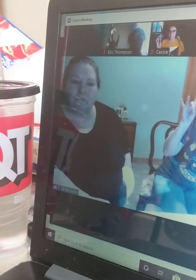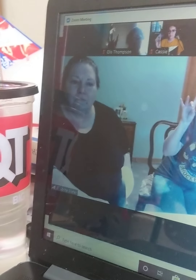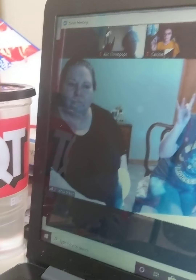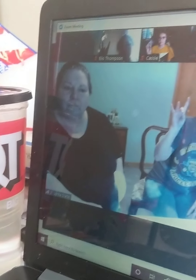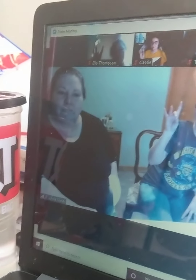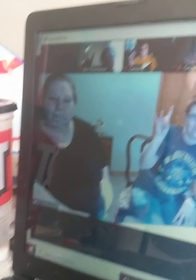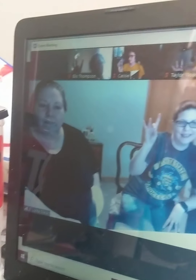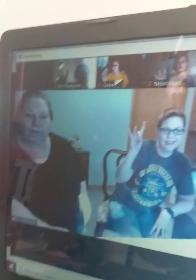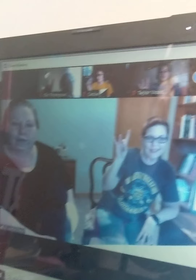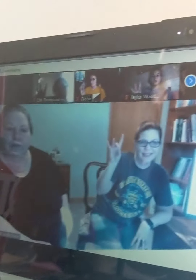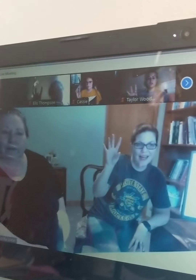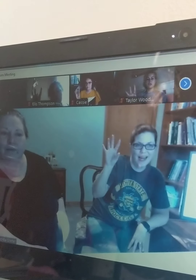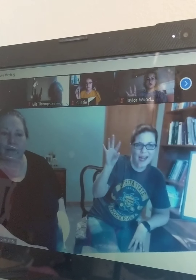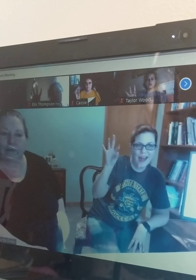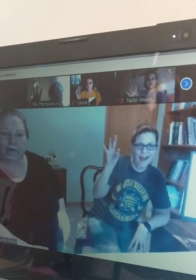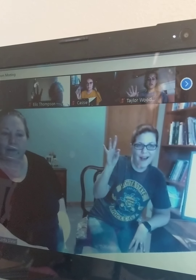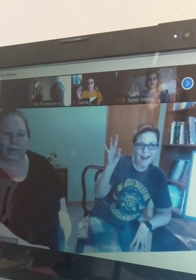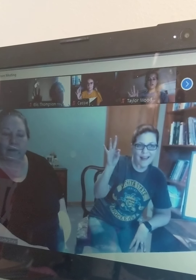8,